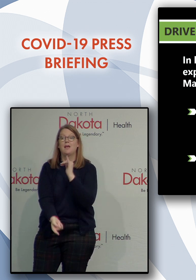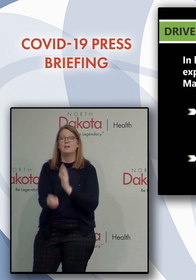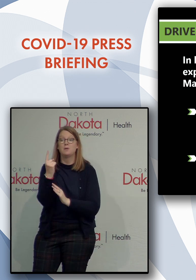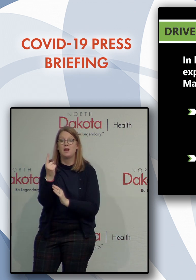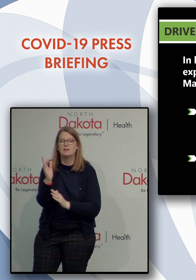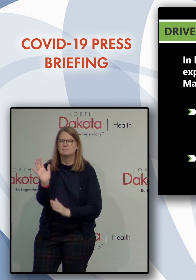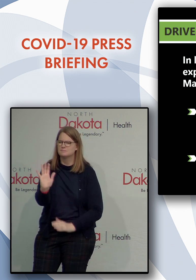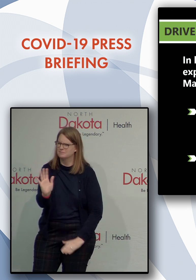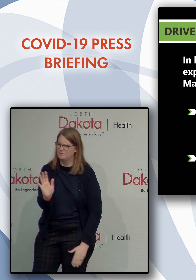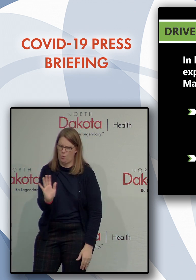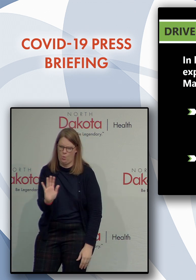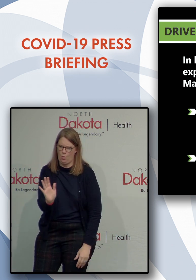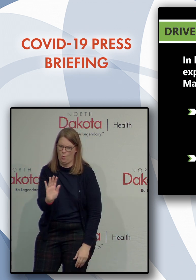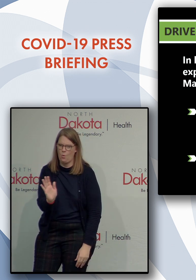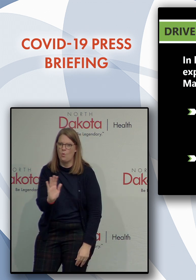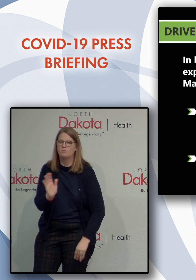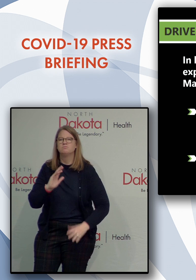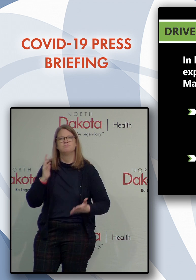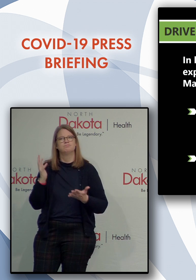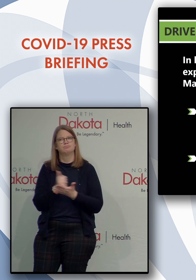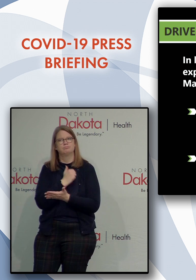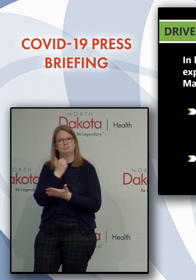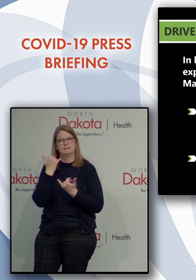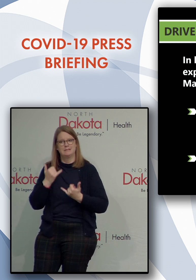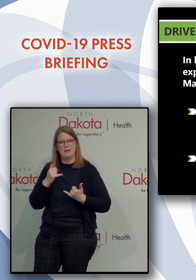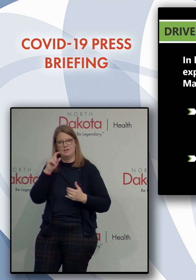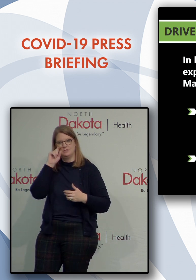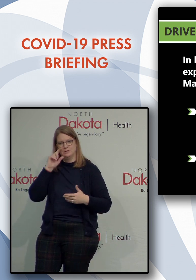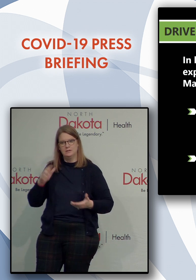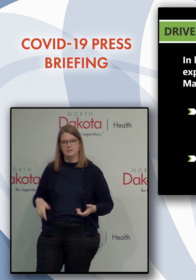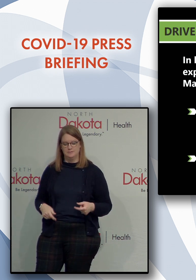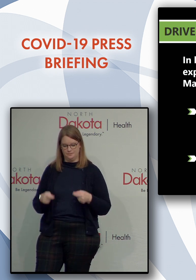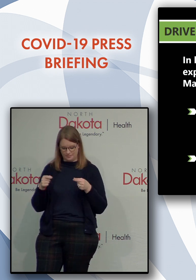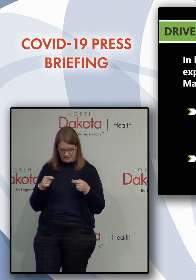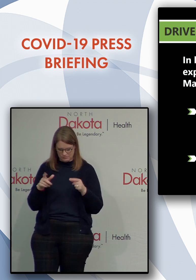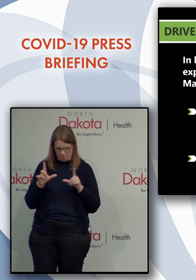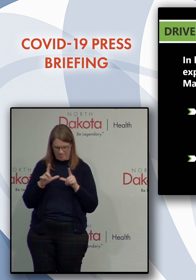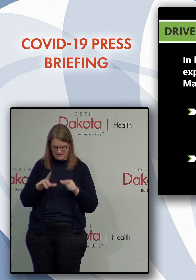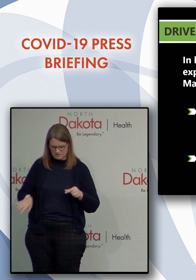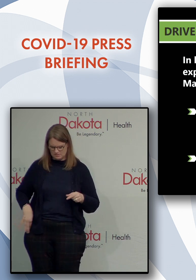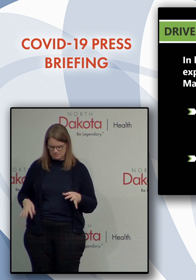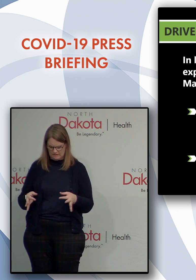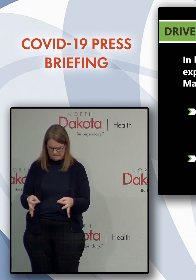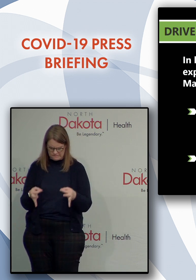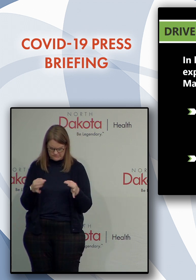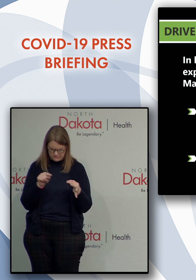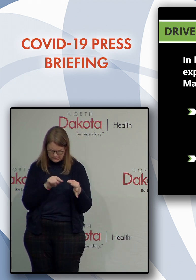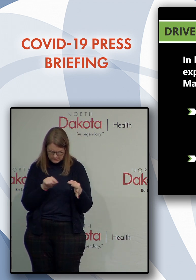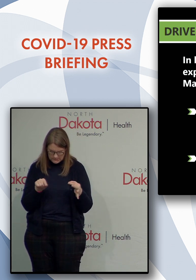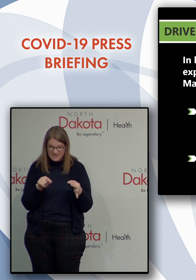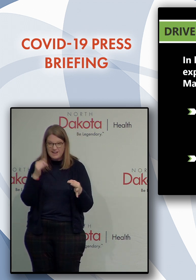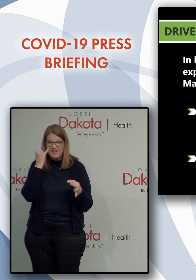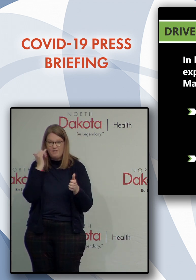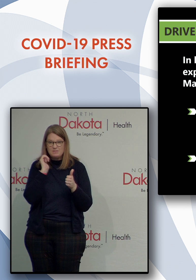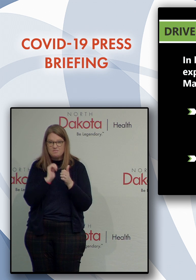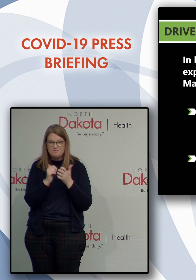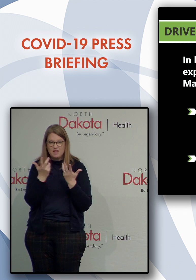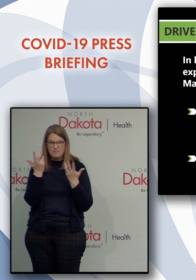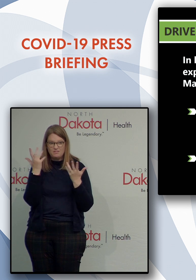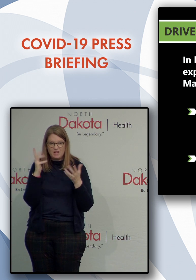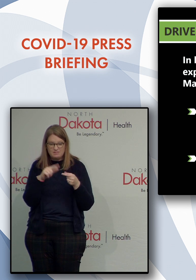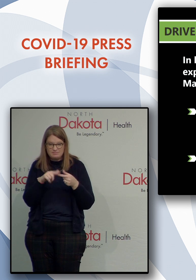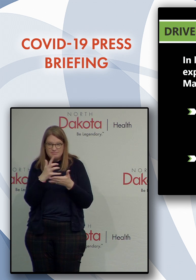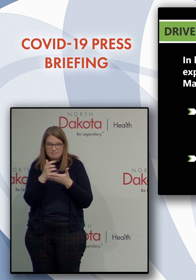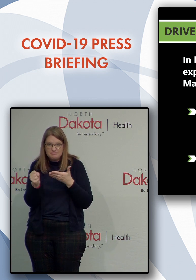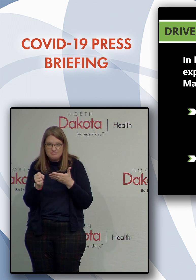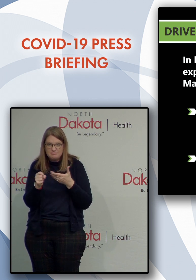or 31st. Reach into your pocket, pull out your license right now. If it's if it's past deadline, then